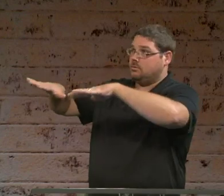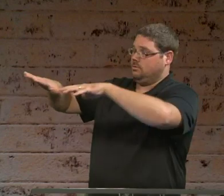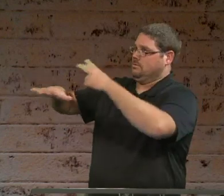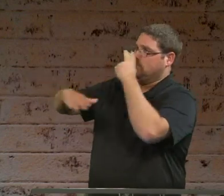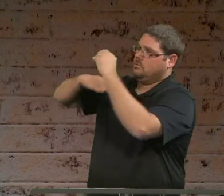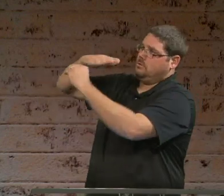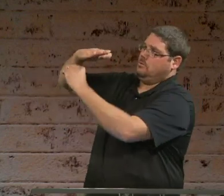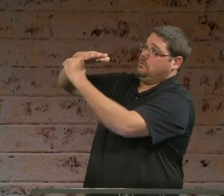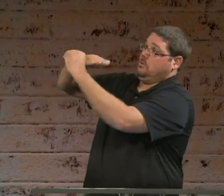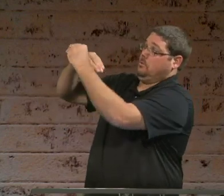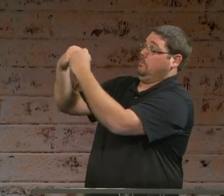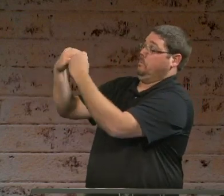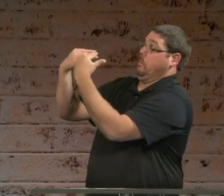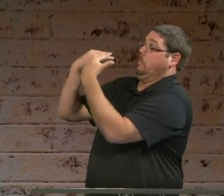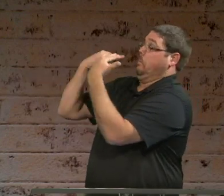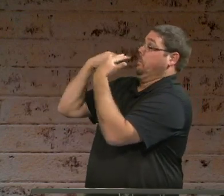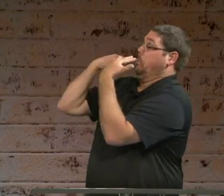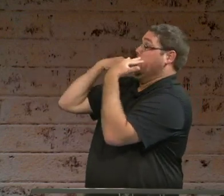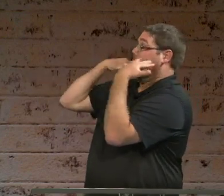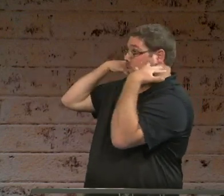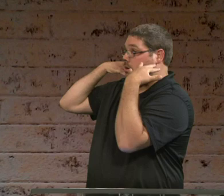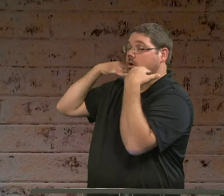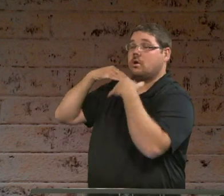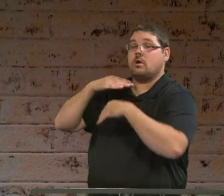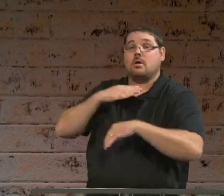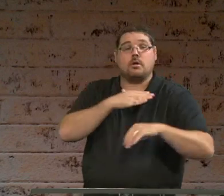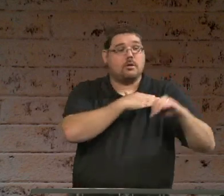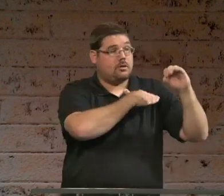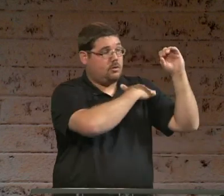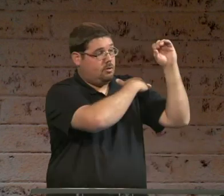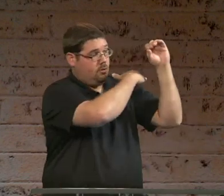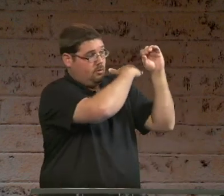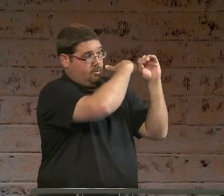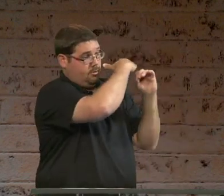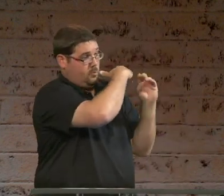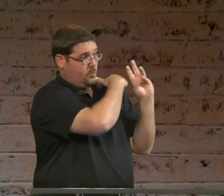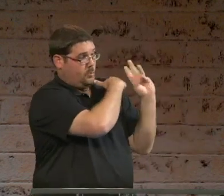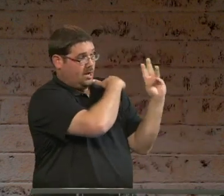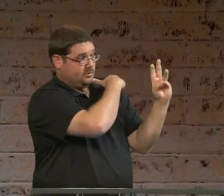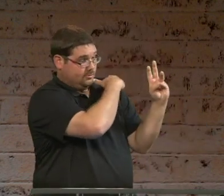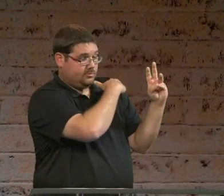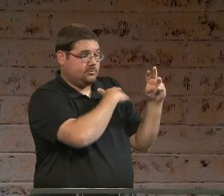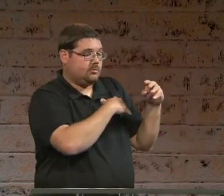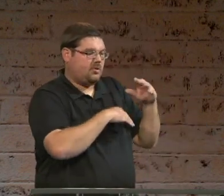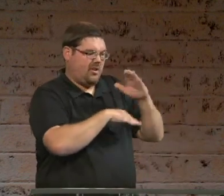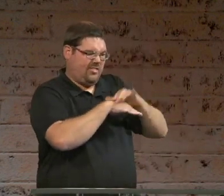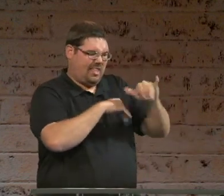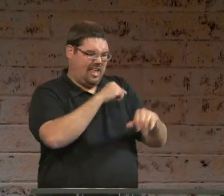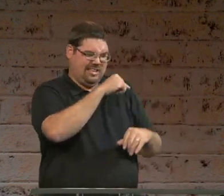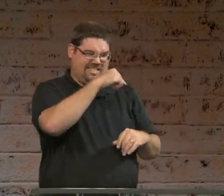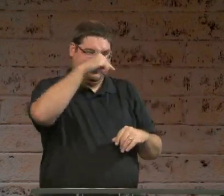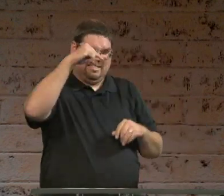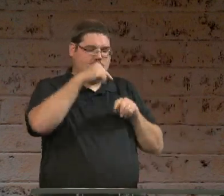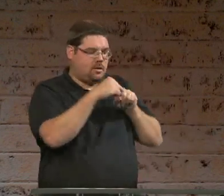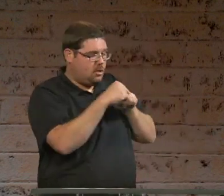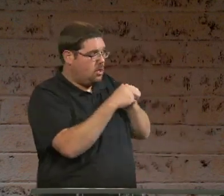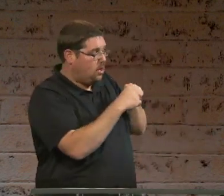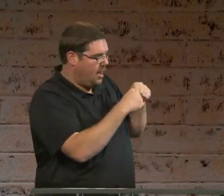and all the water there as the sun rises on the east and those rays fill the land. And then as it sets on the west, if you're on